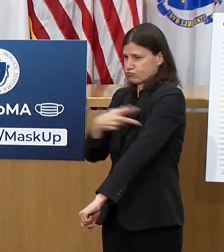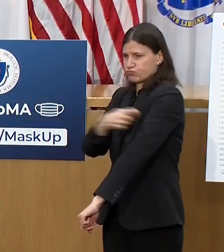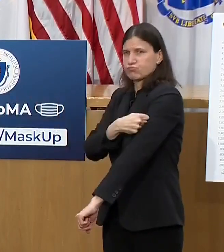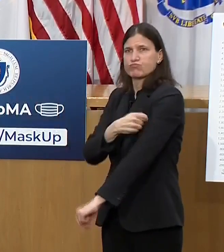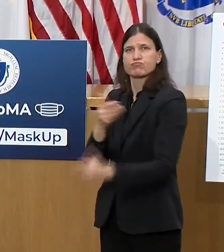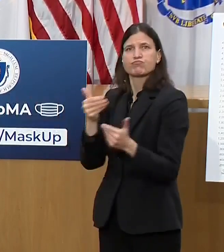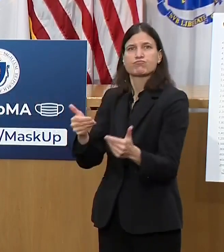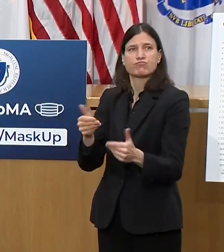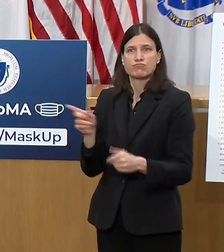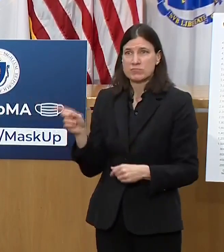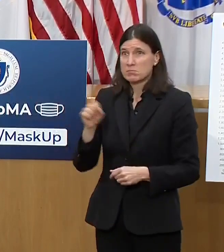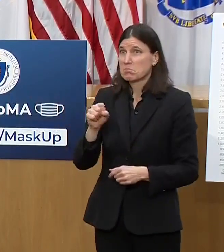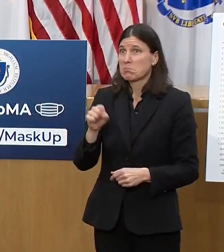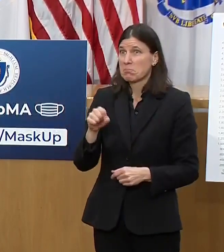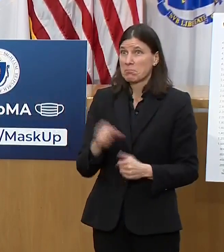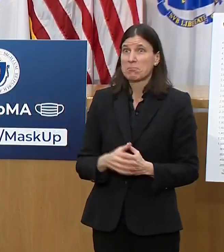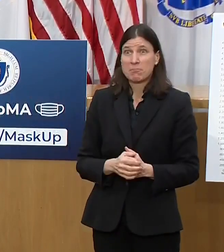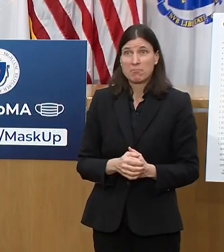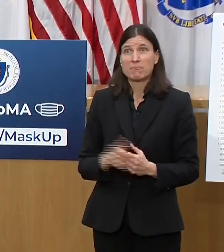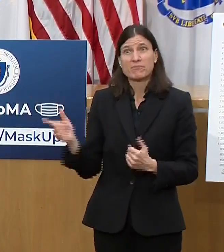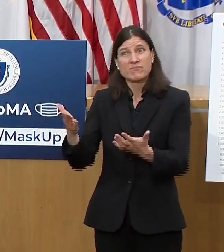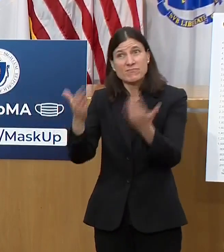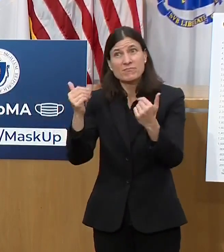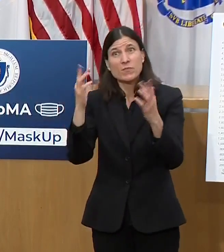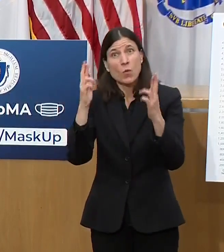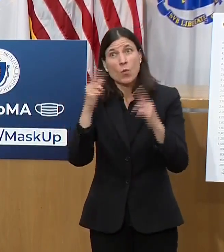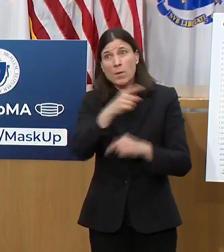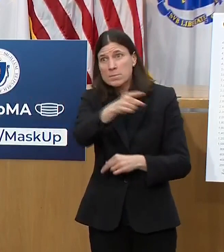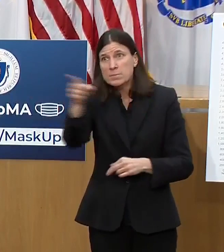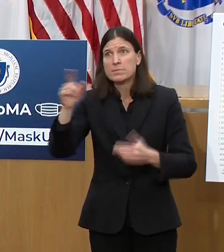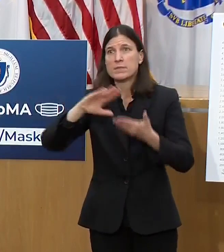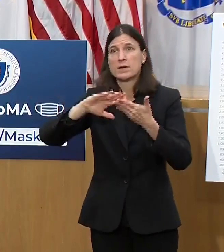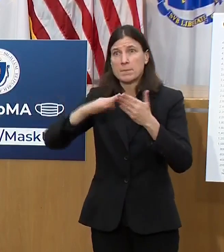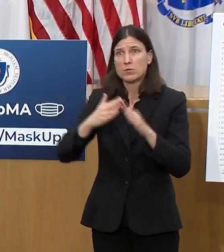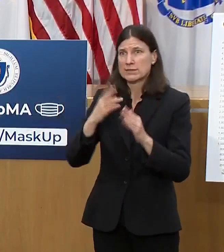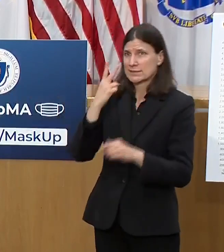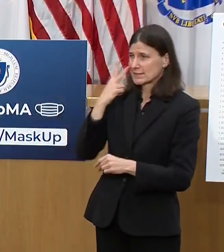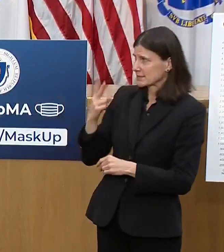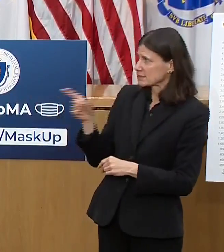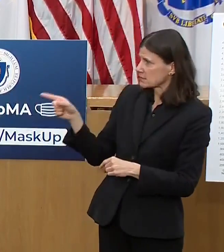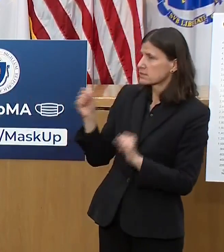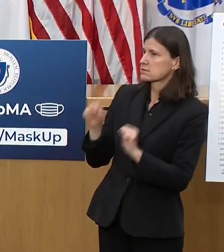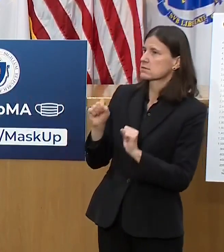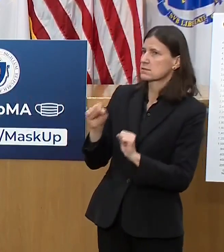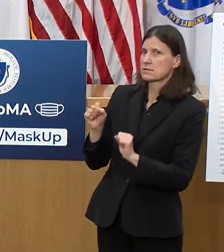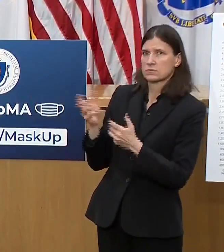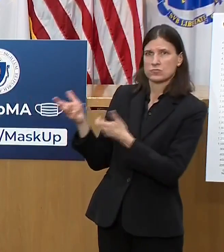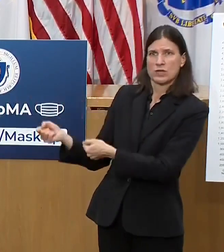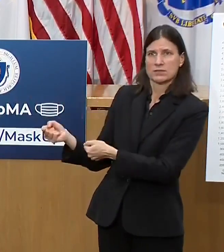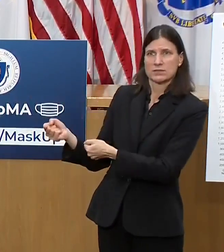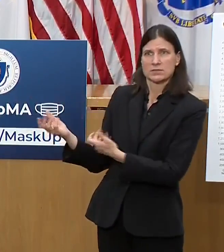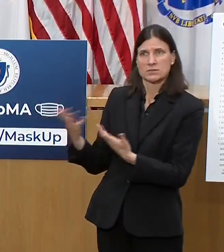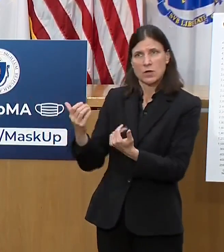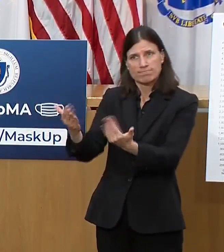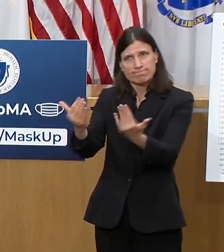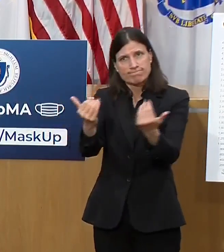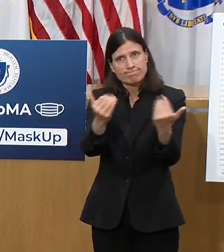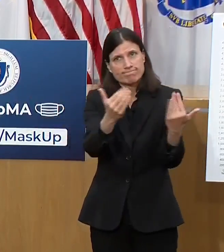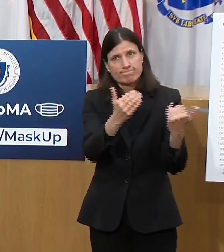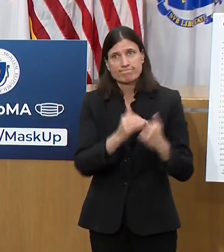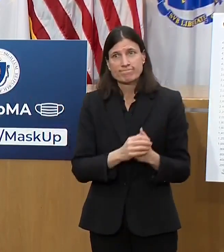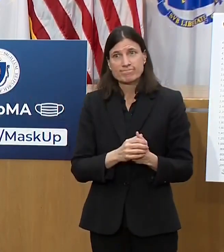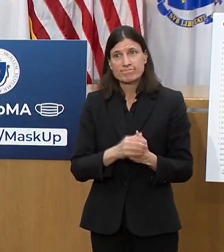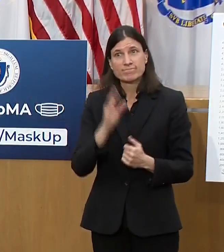This brings hope to us. This is the hope that we've been looking for. It also is certainly a major step in the